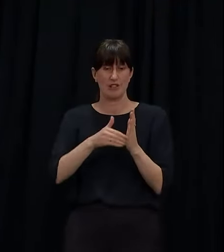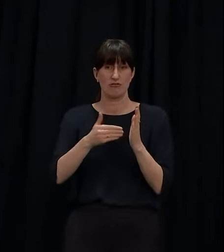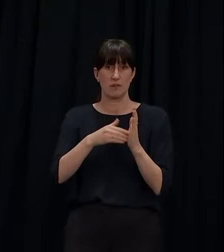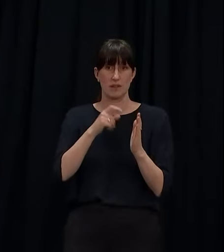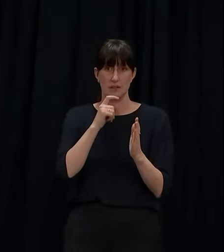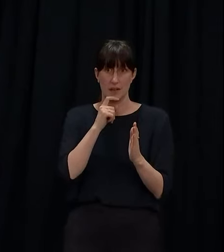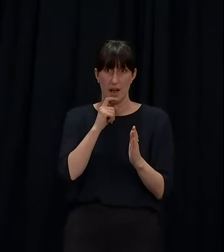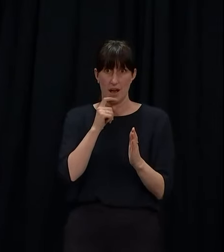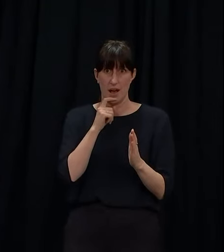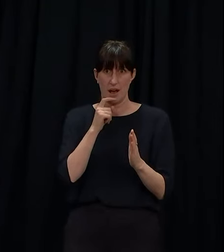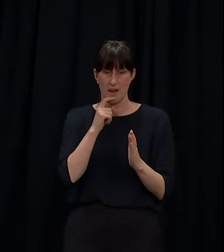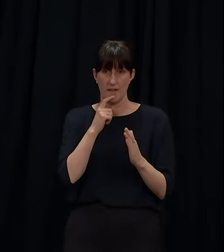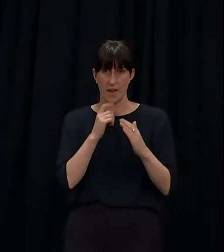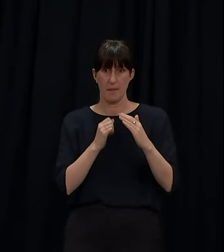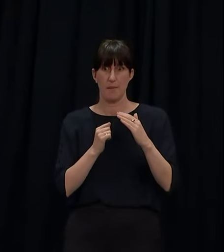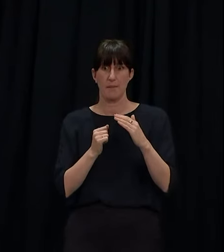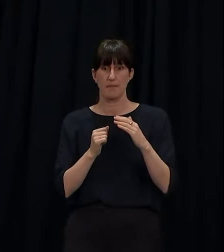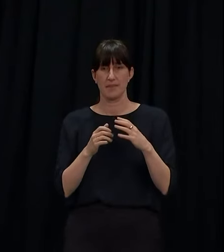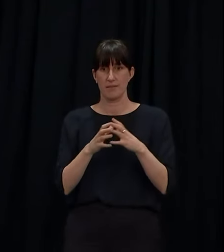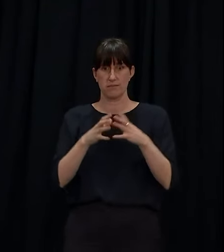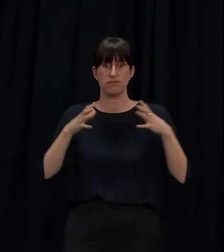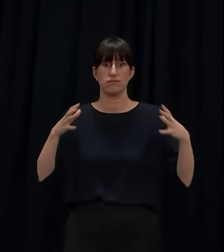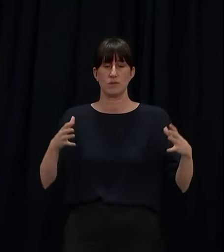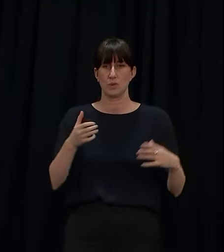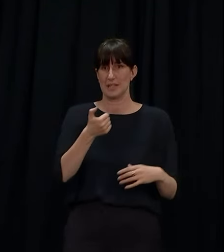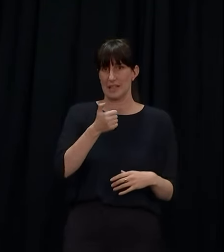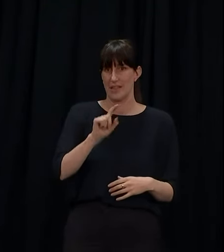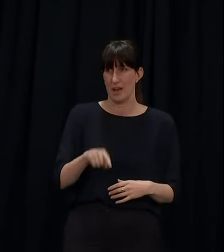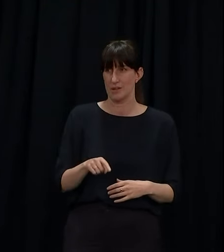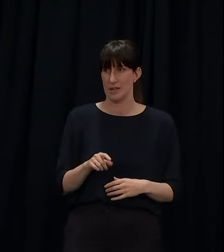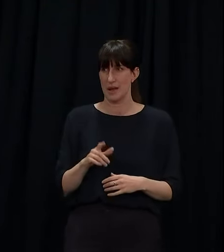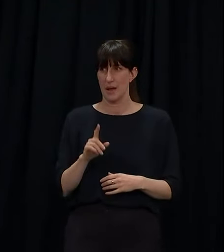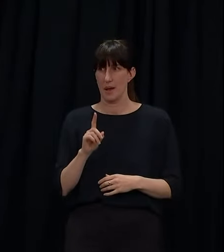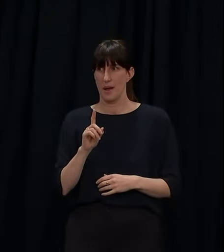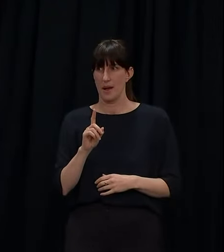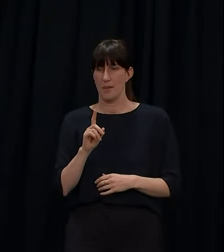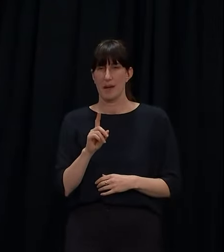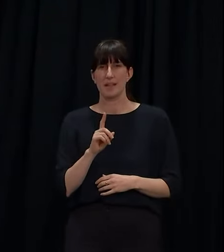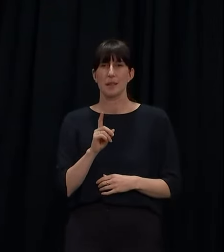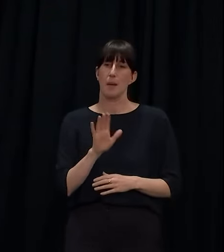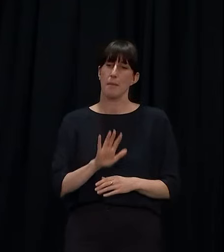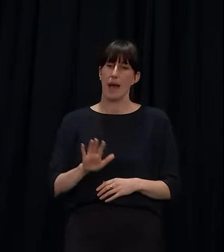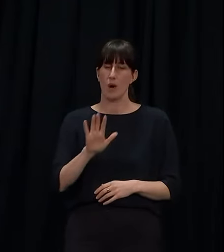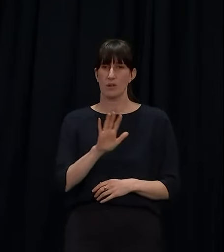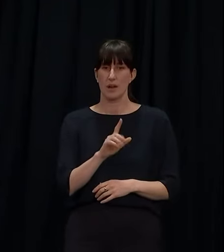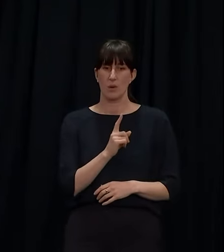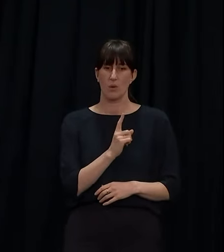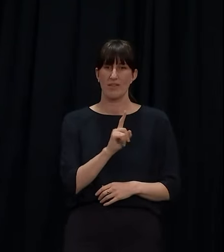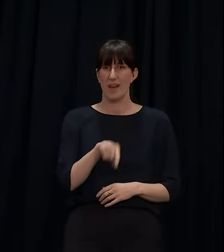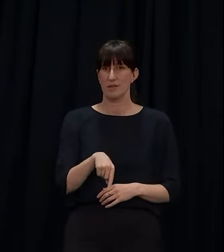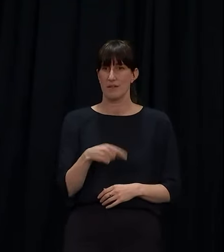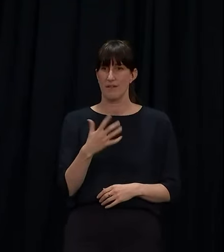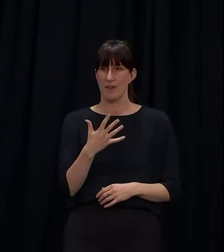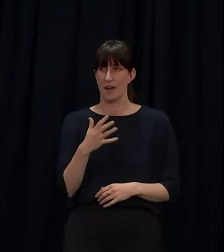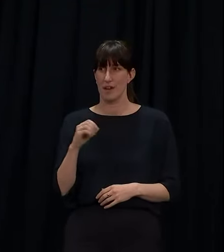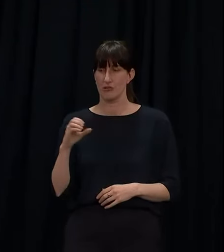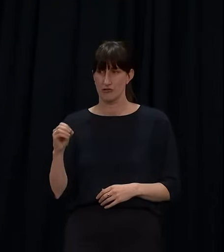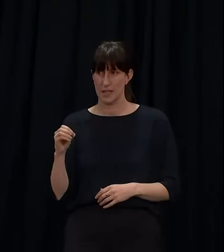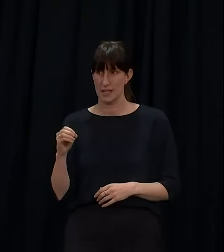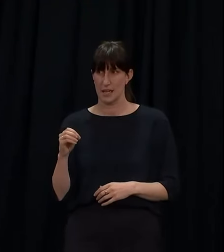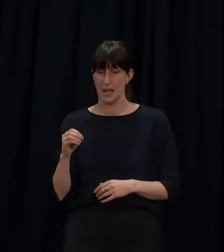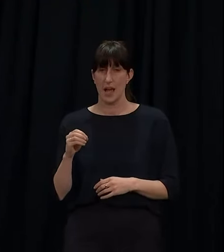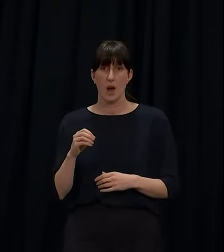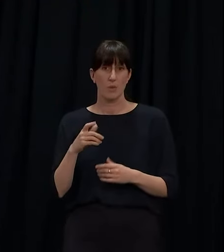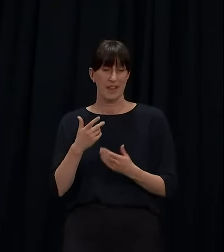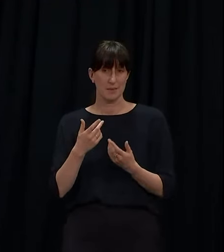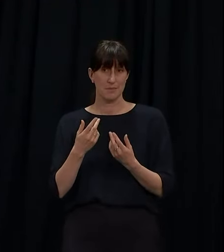of 6,000. At the moment, across this lockdown, it's been averaging about 1,500. There's been 4 reviews into contact tracing